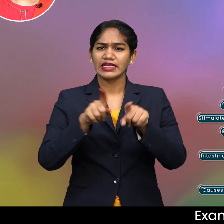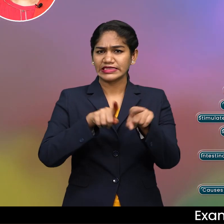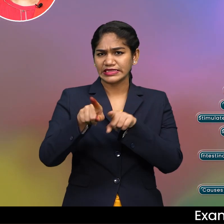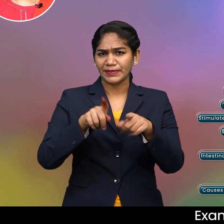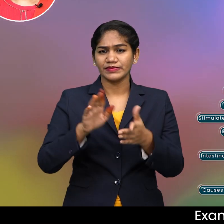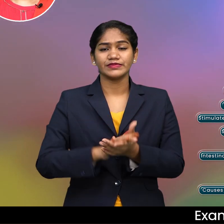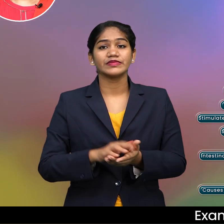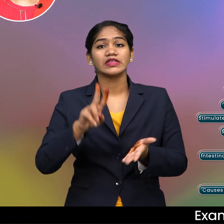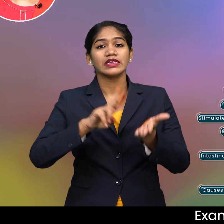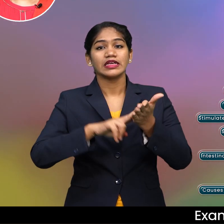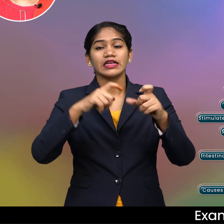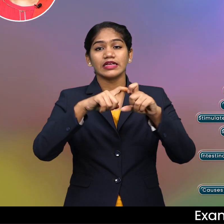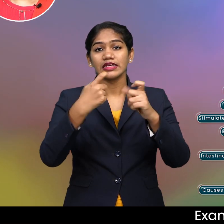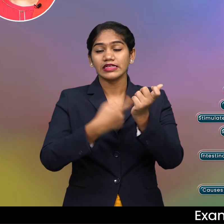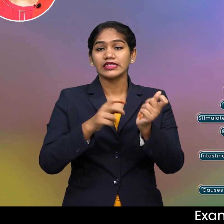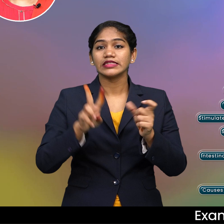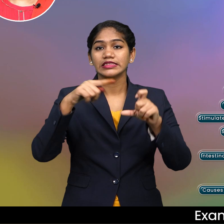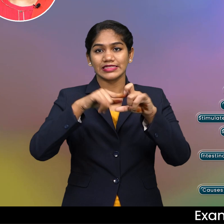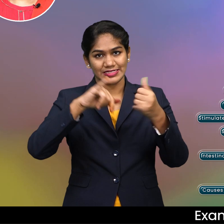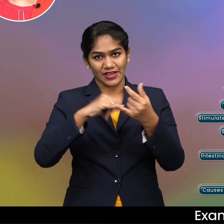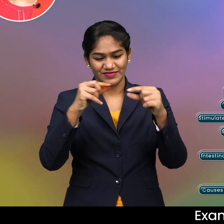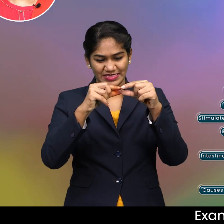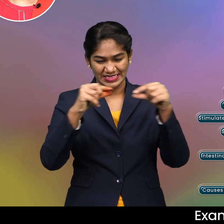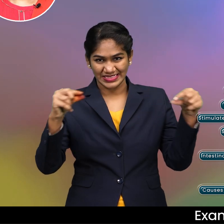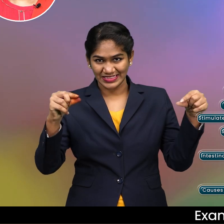Example, nerves.